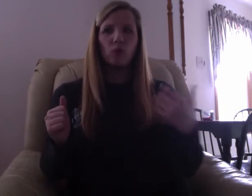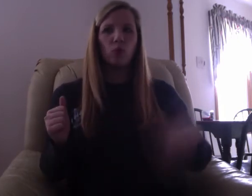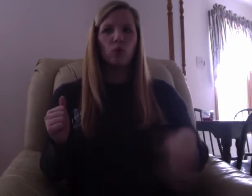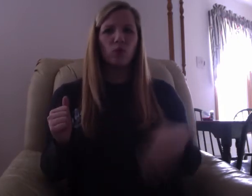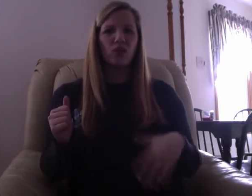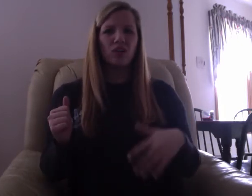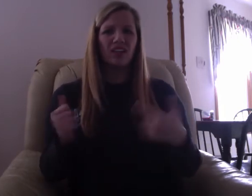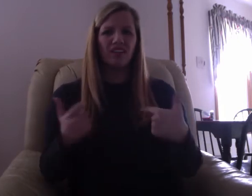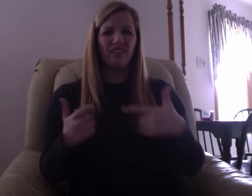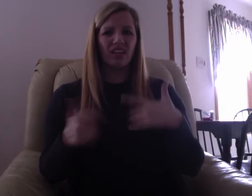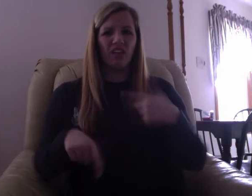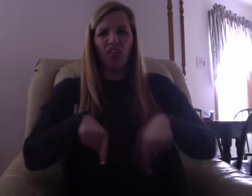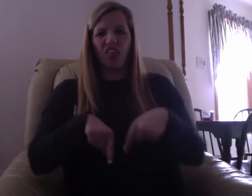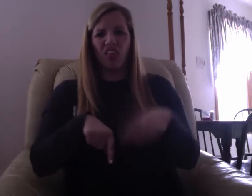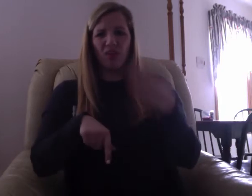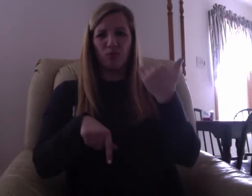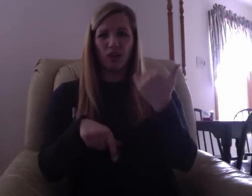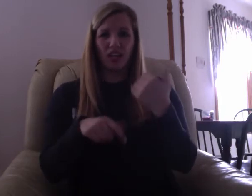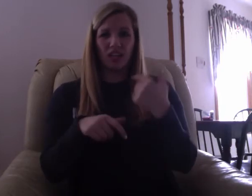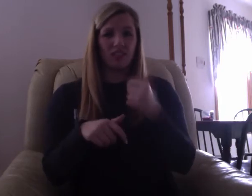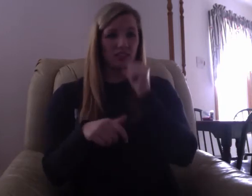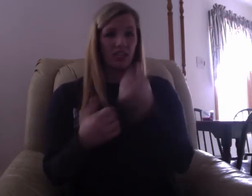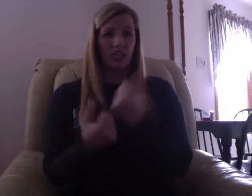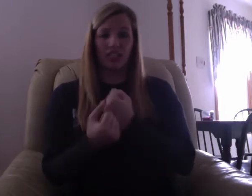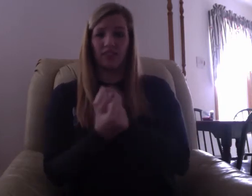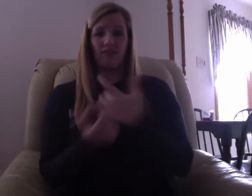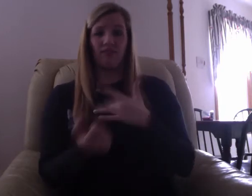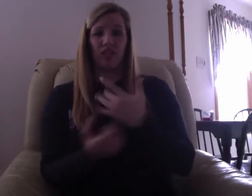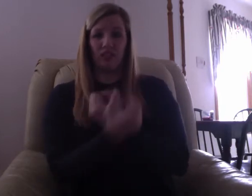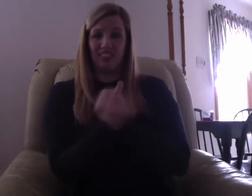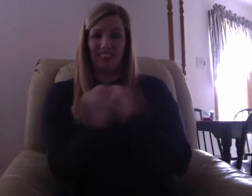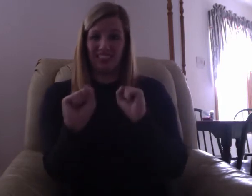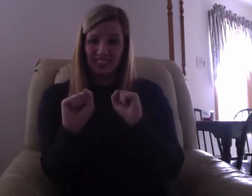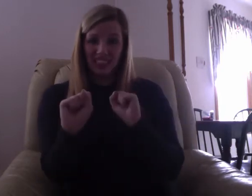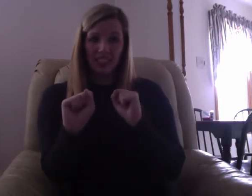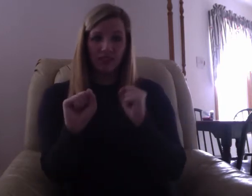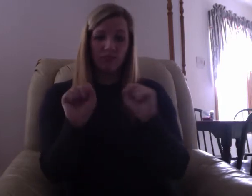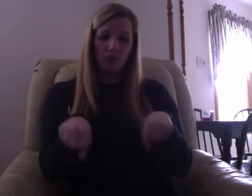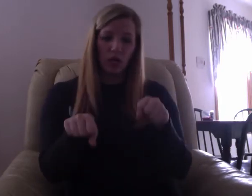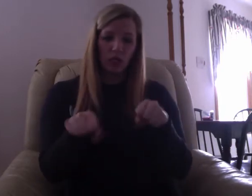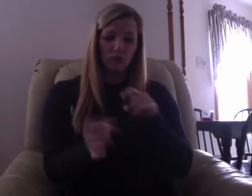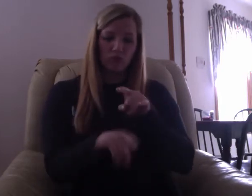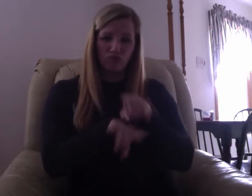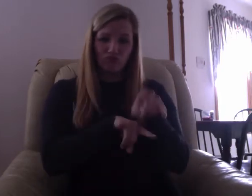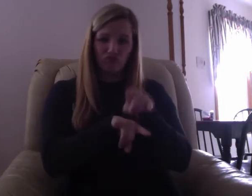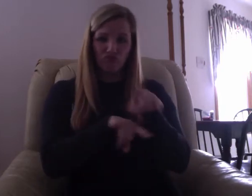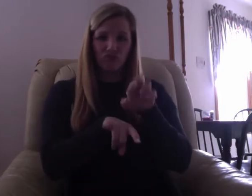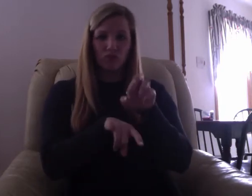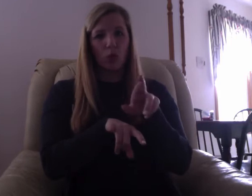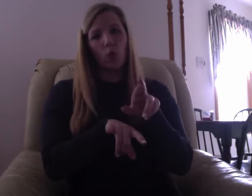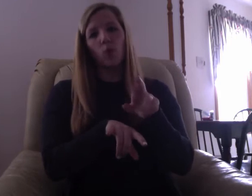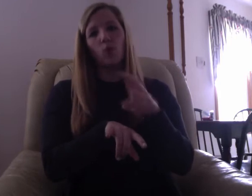people, they're fearful for physical harassment or, verbal, being verbally accosted and that sort of